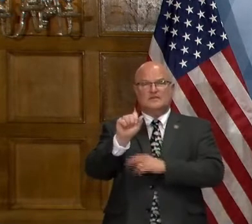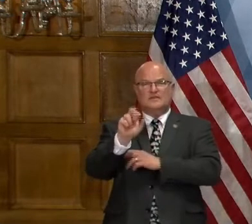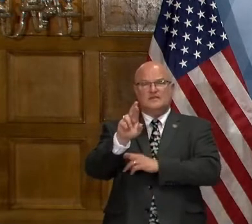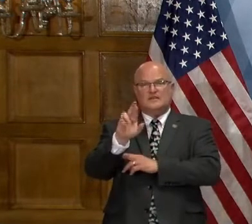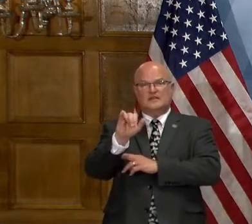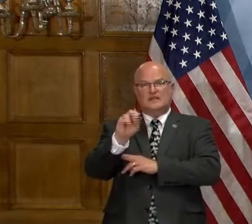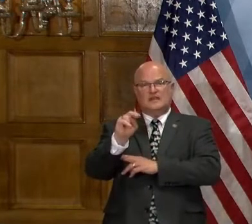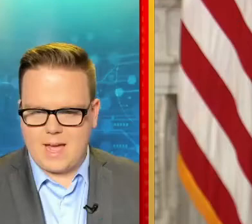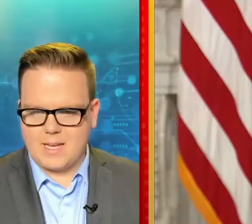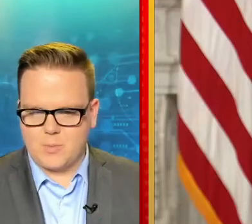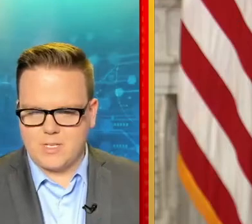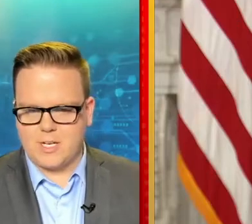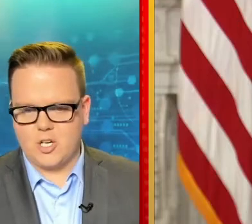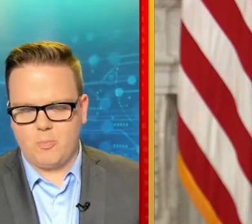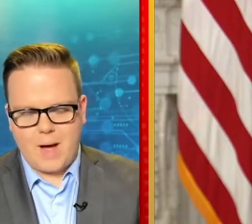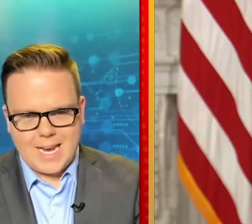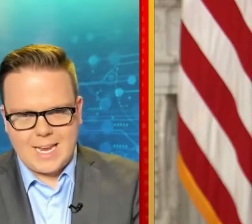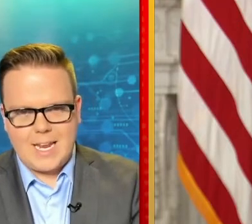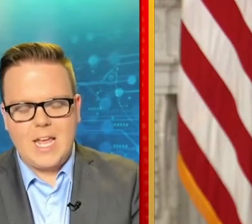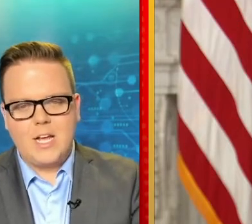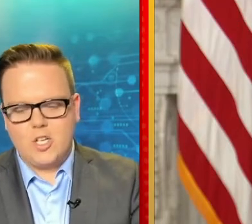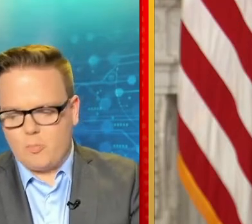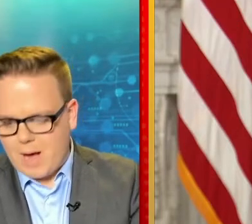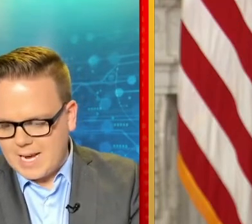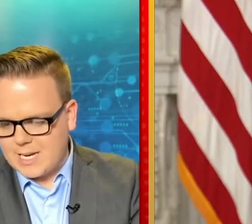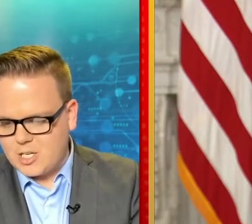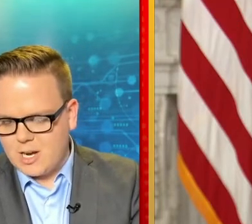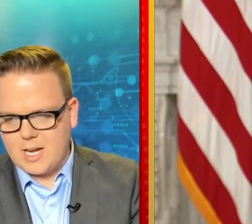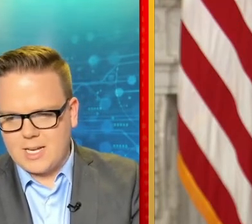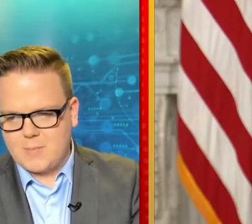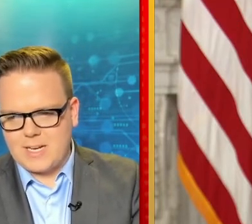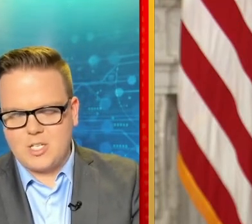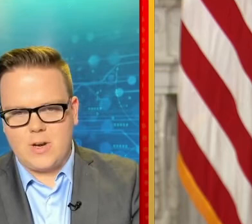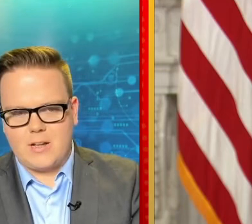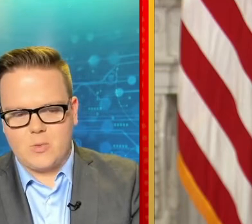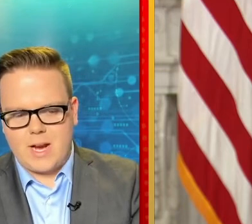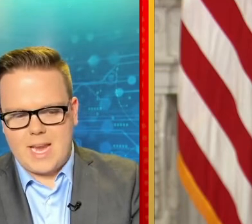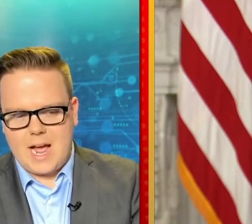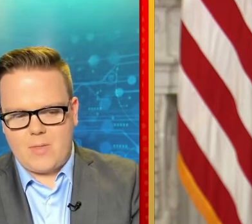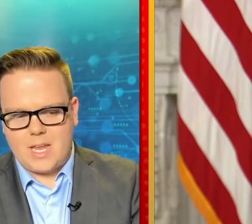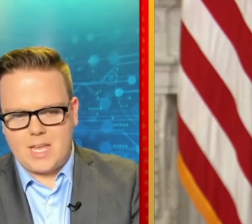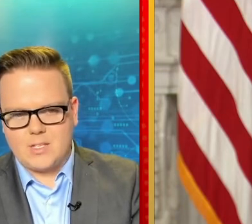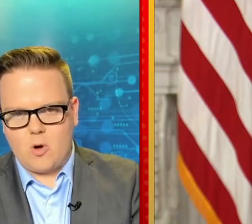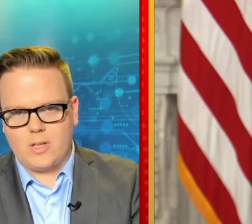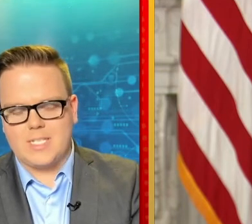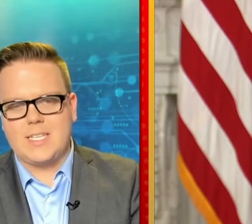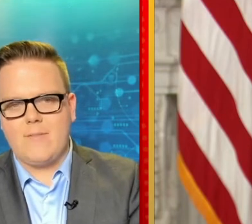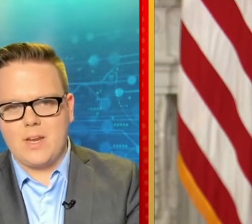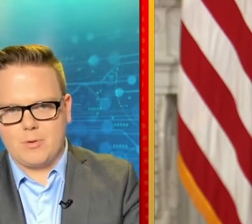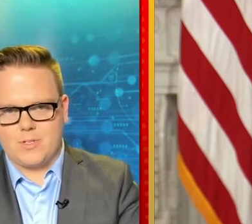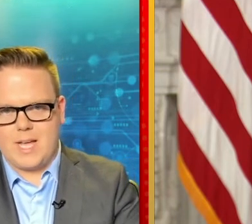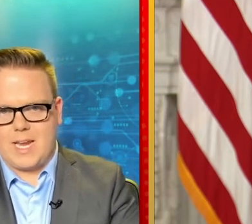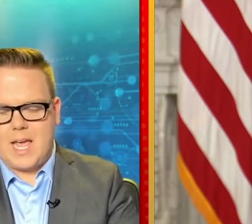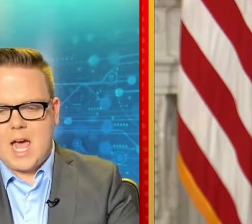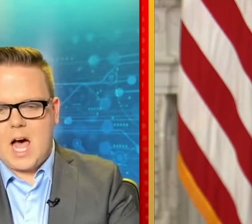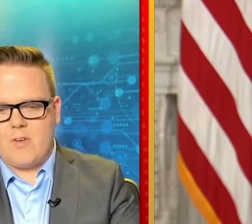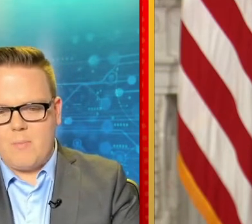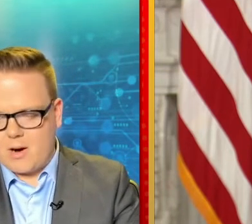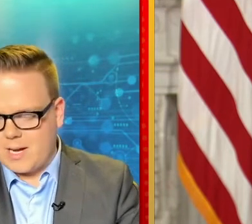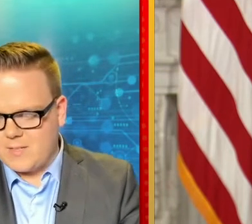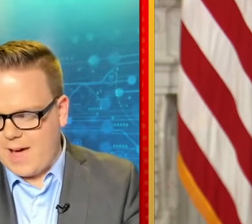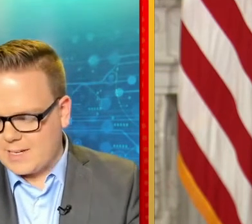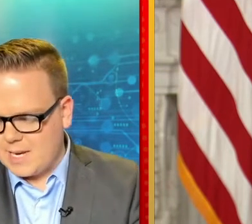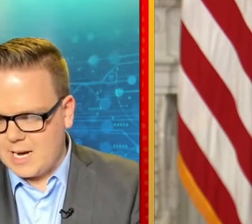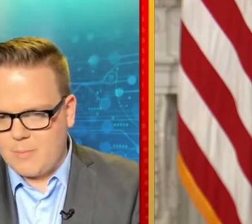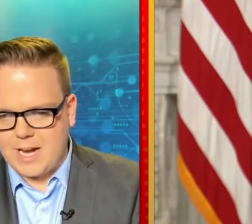watching right now, and that is President Joe Biden. Joe Biden expecting to announce right now that his goal is 70% of